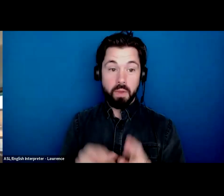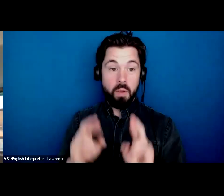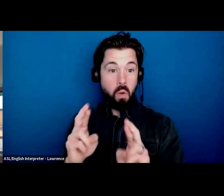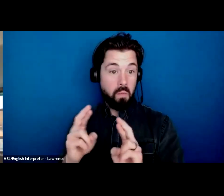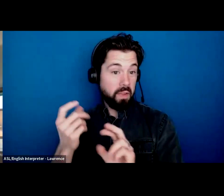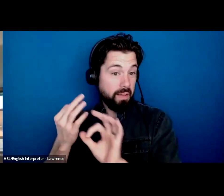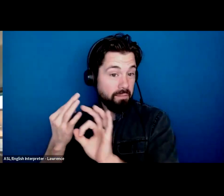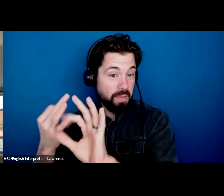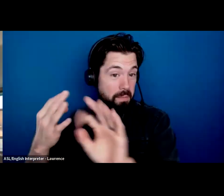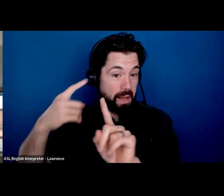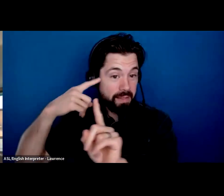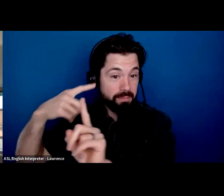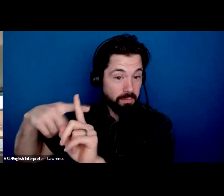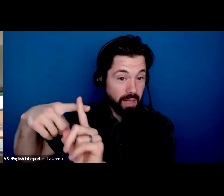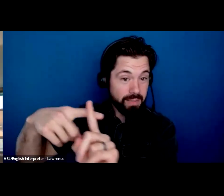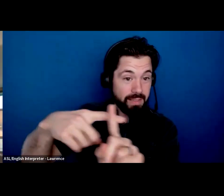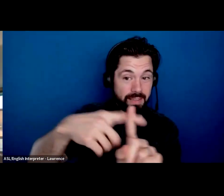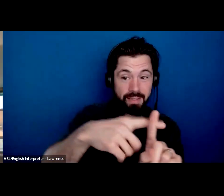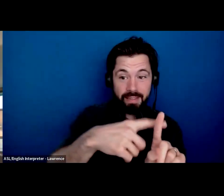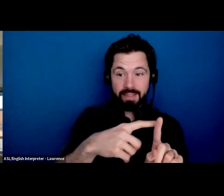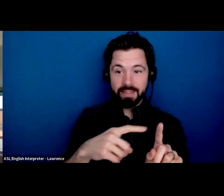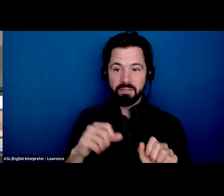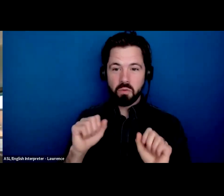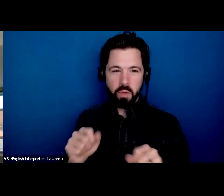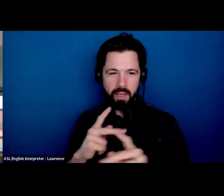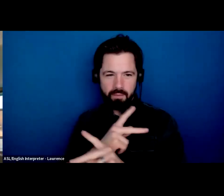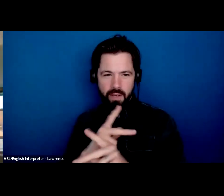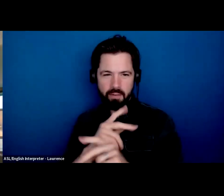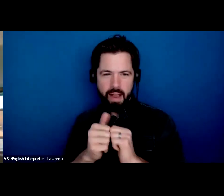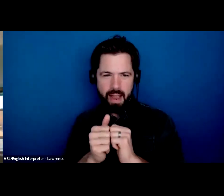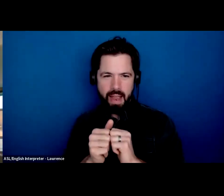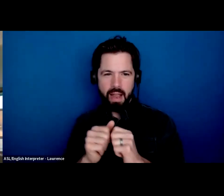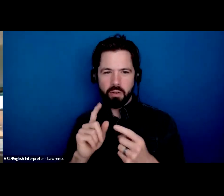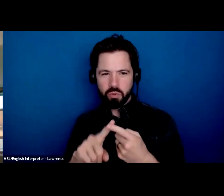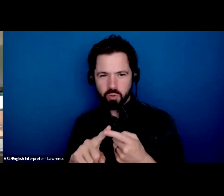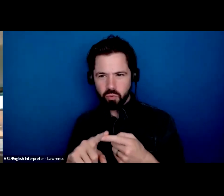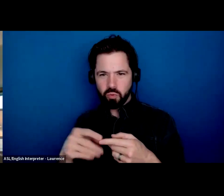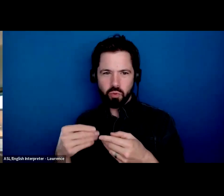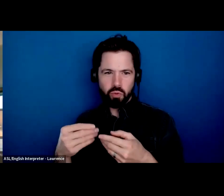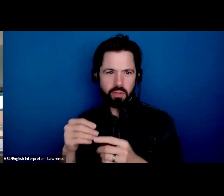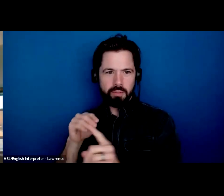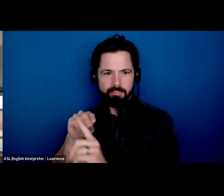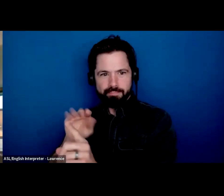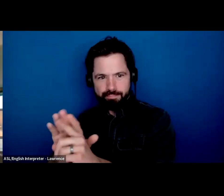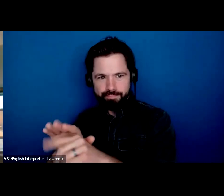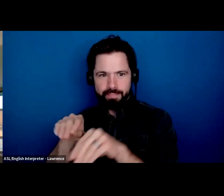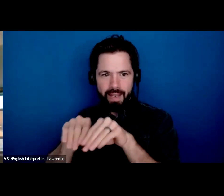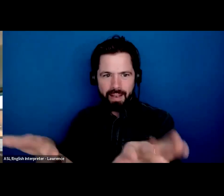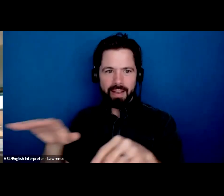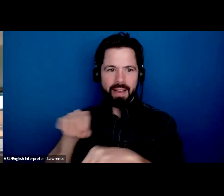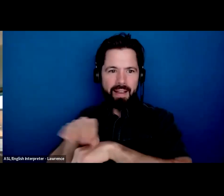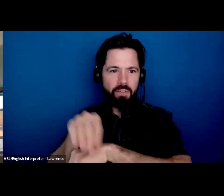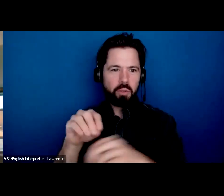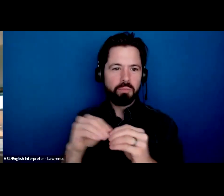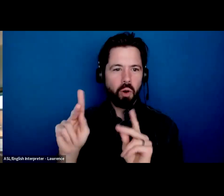hear reported within the survey, we can figure out how to ensure that we have more and more people having those exact same positive experiences. So I definitely